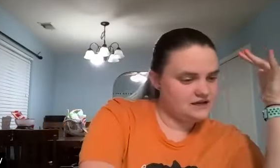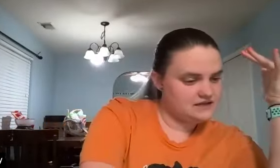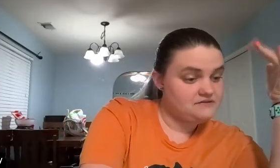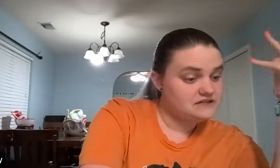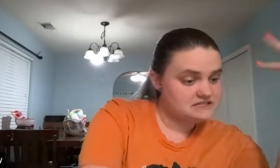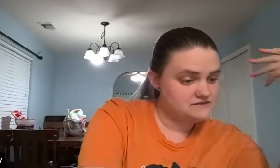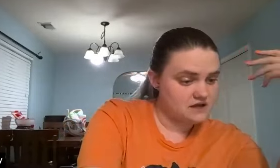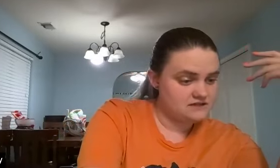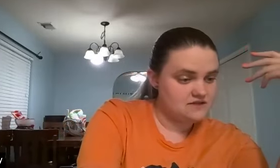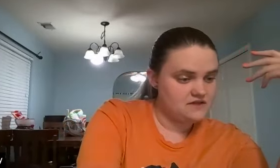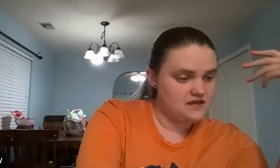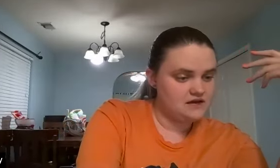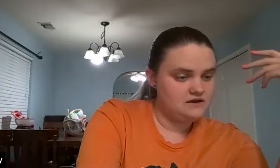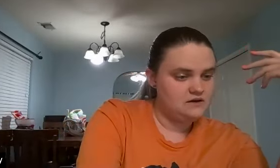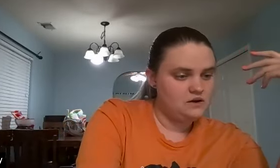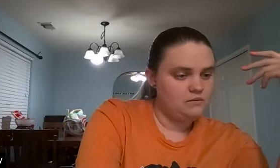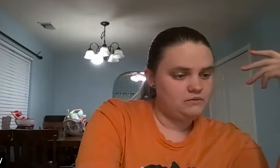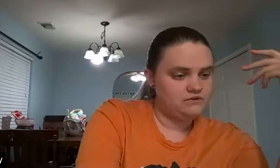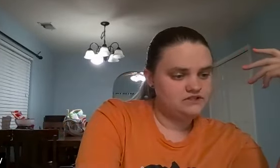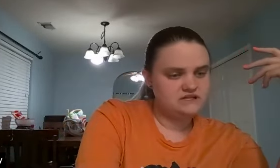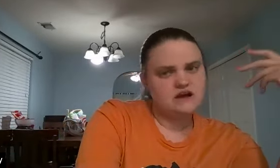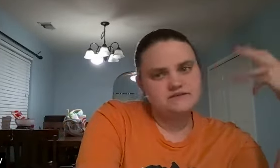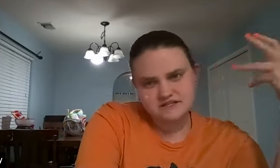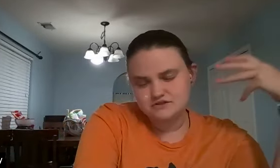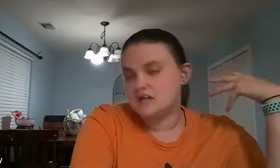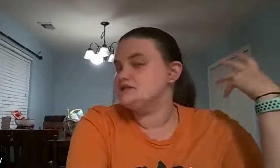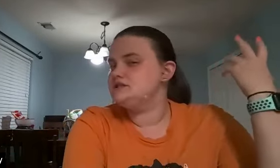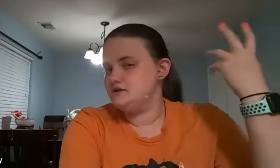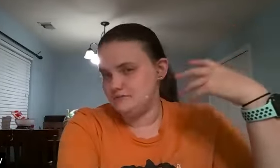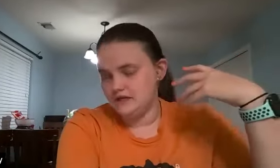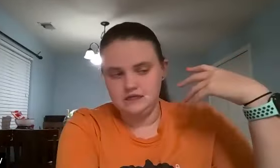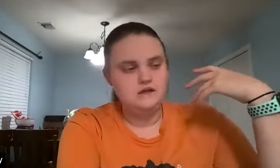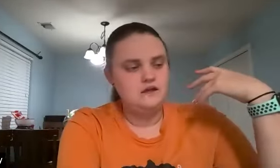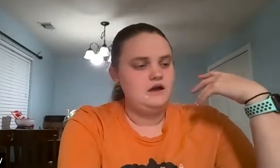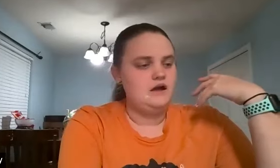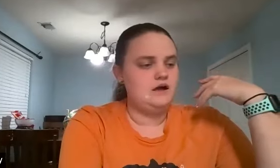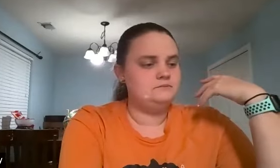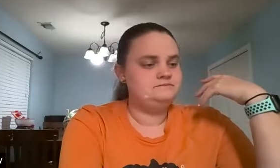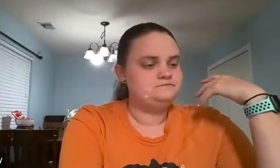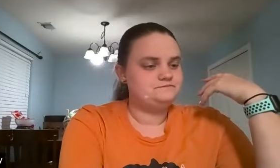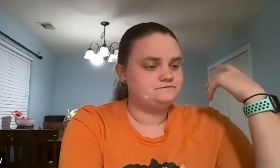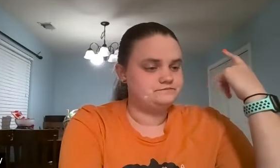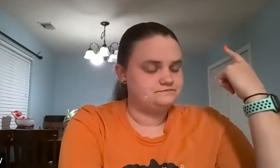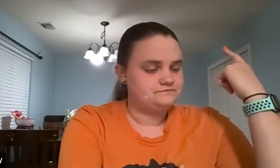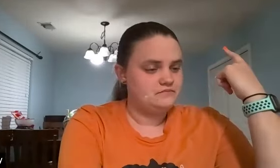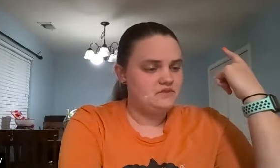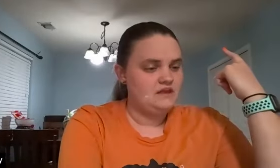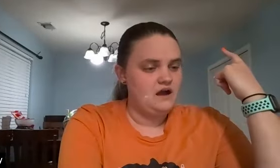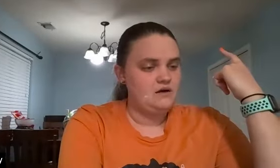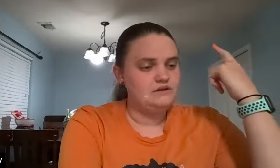signs. I have a list of signs. And then what we'll do, because obviously there's not too many. I'll leave